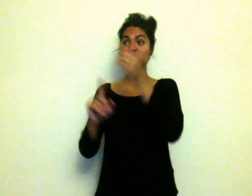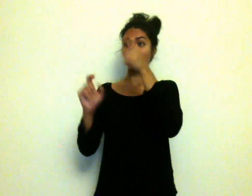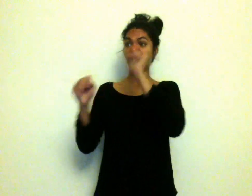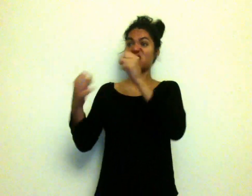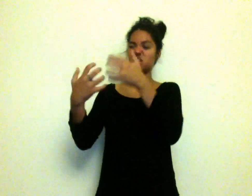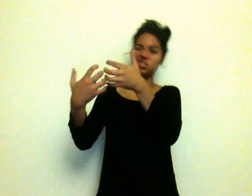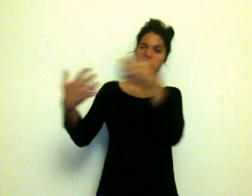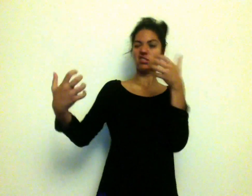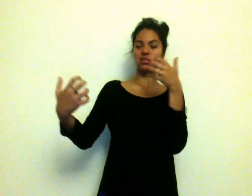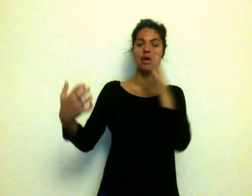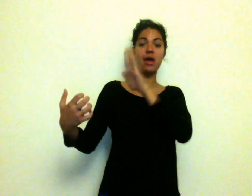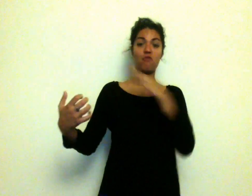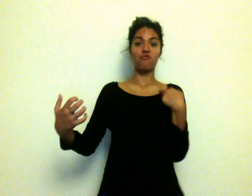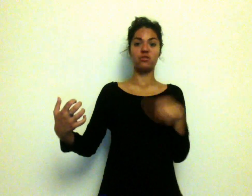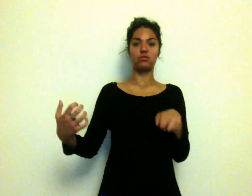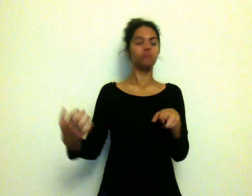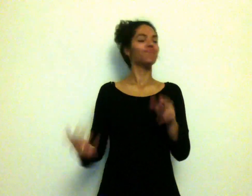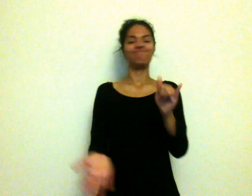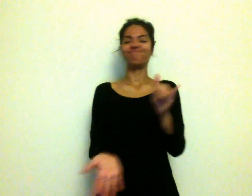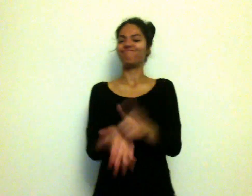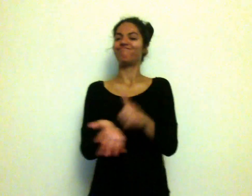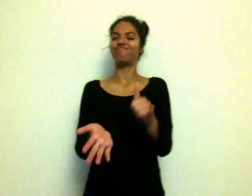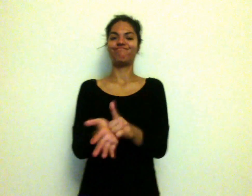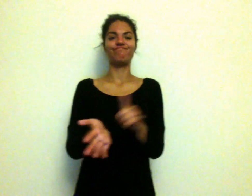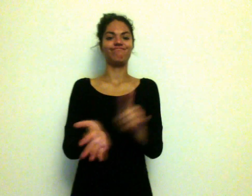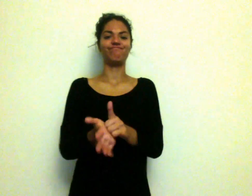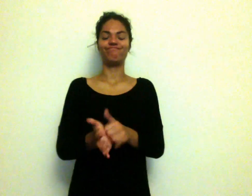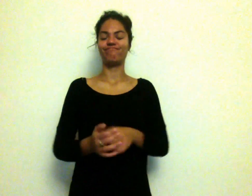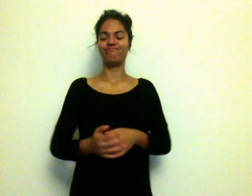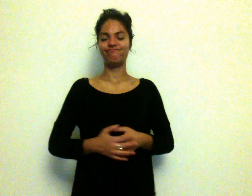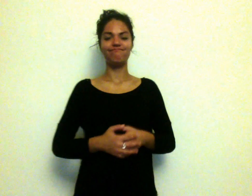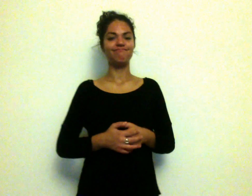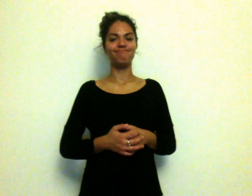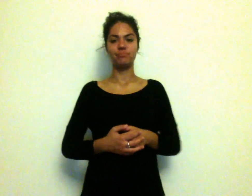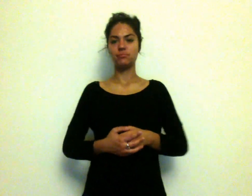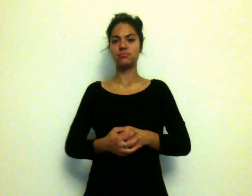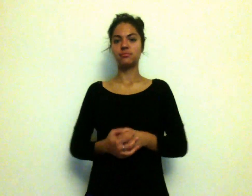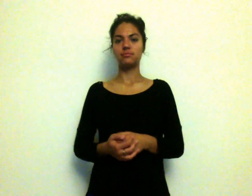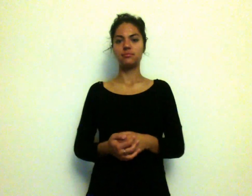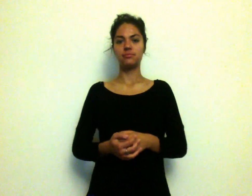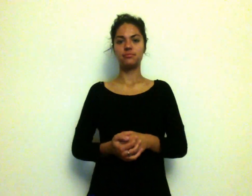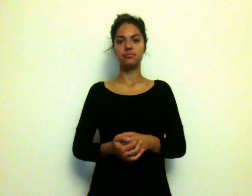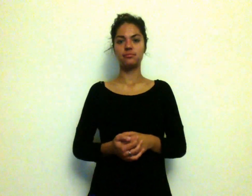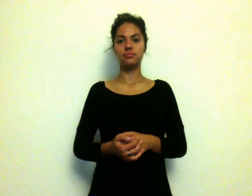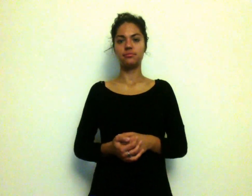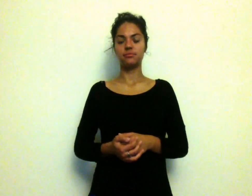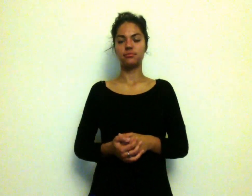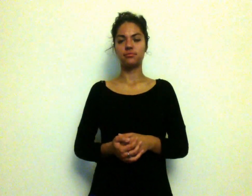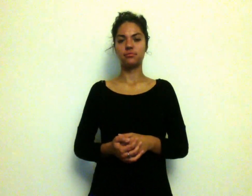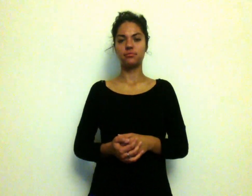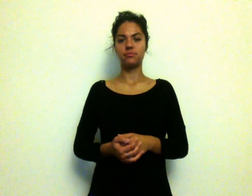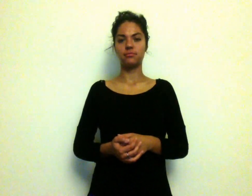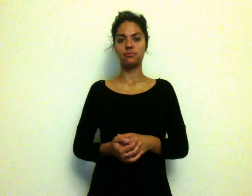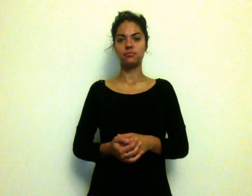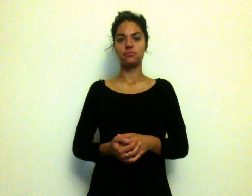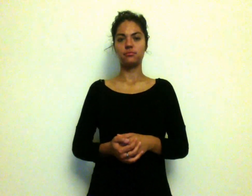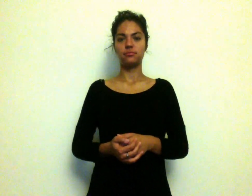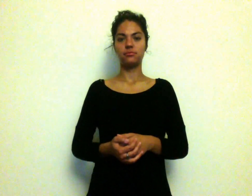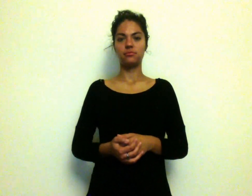So when you ask an Indian to be converted, in effect, you are giving him the challenge to turn his back